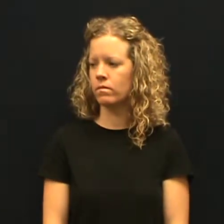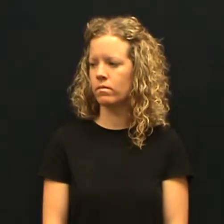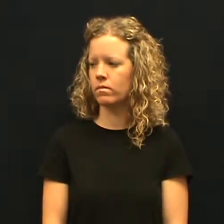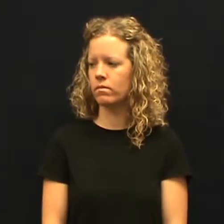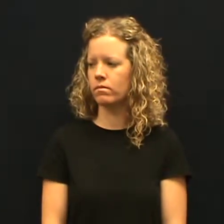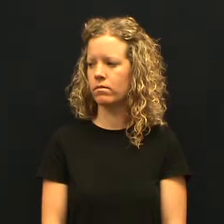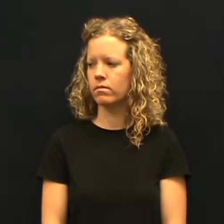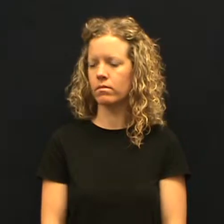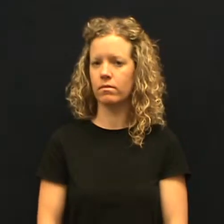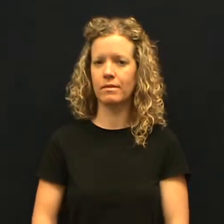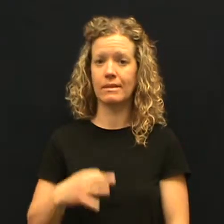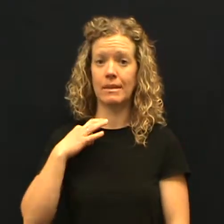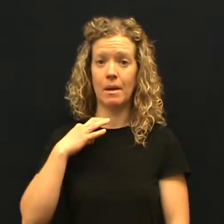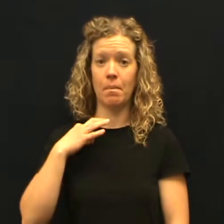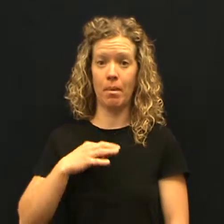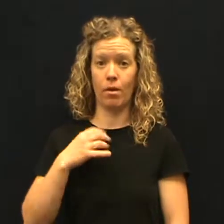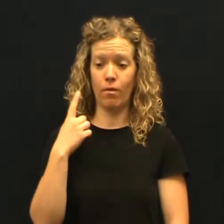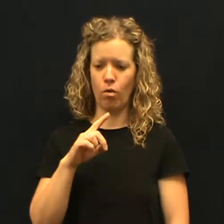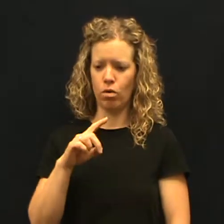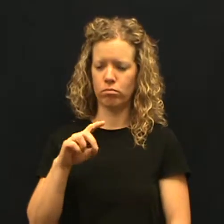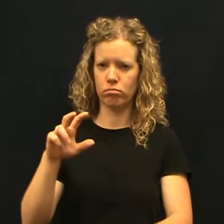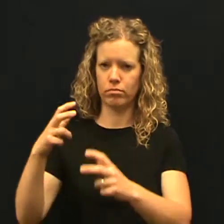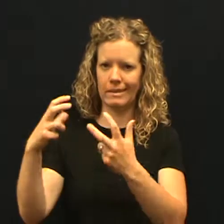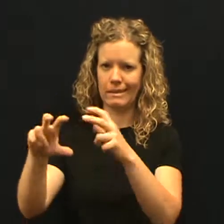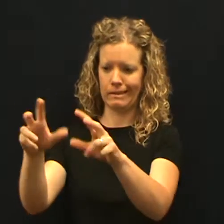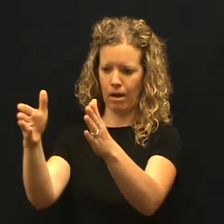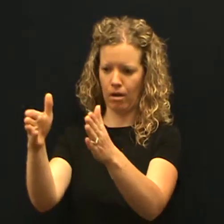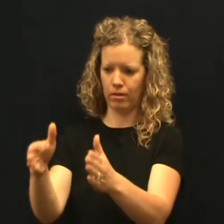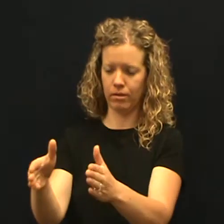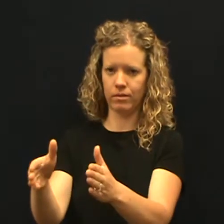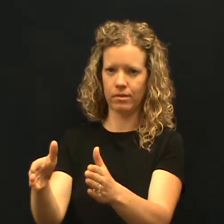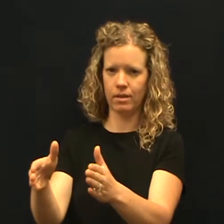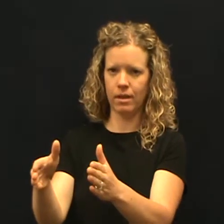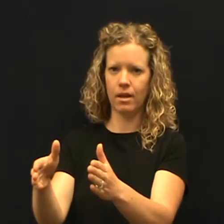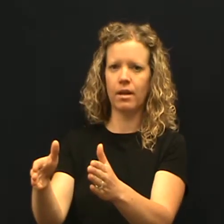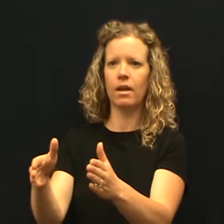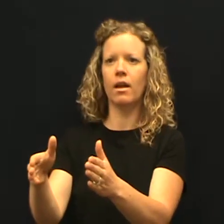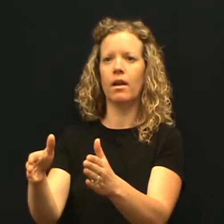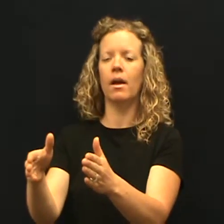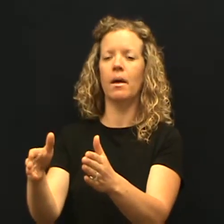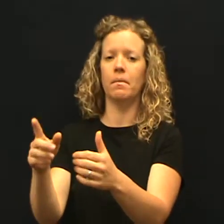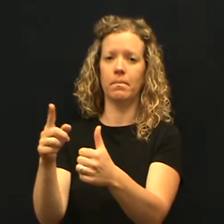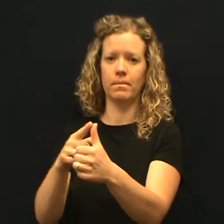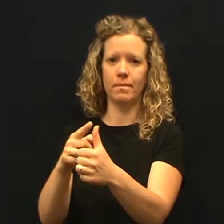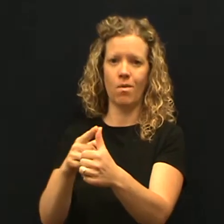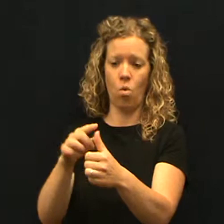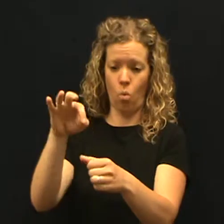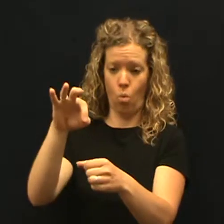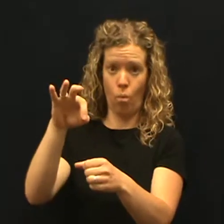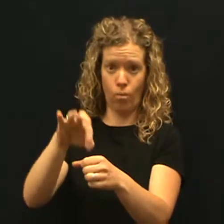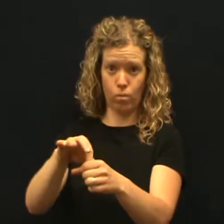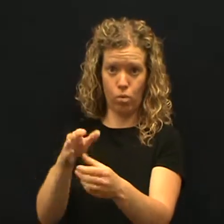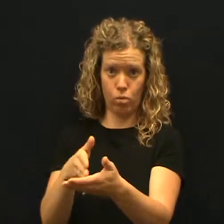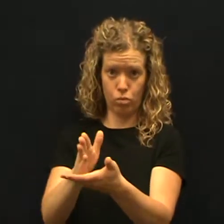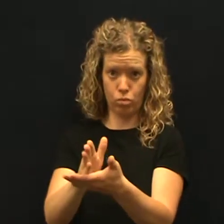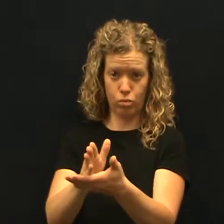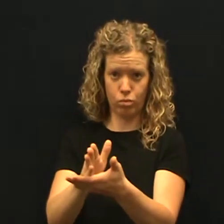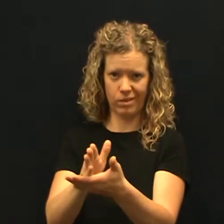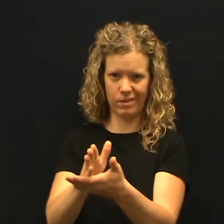Benefits to the stockholder through corporate ownership include voting rights. Common shareholders